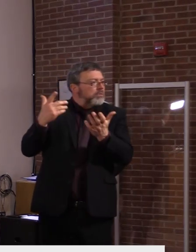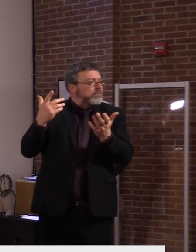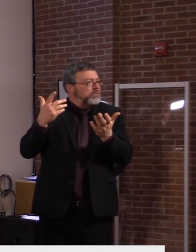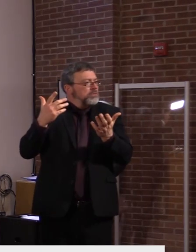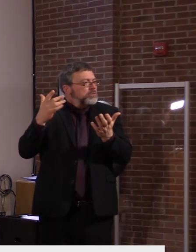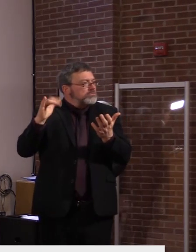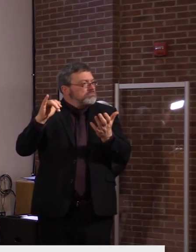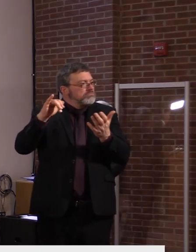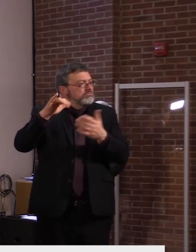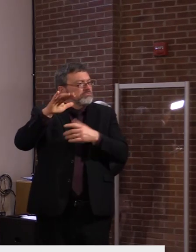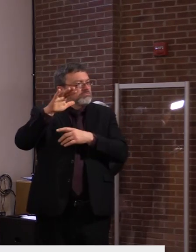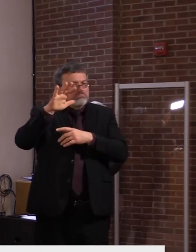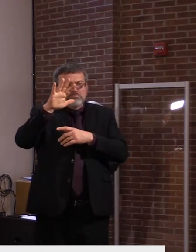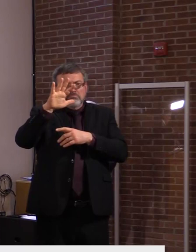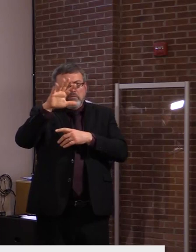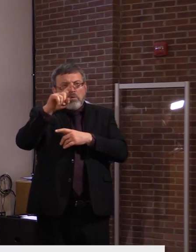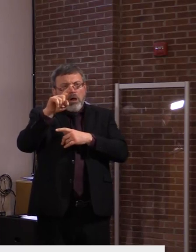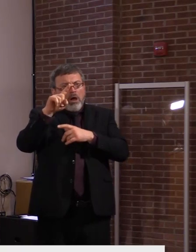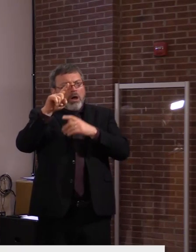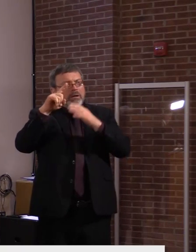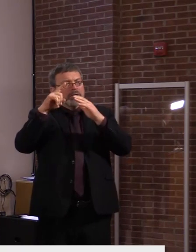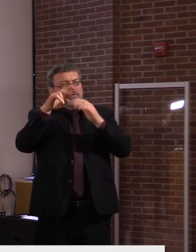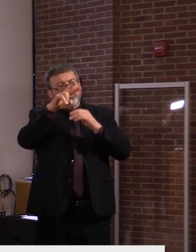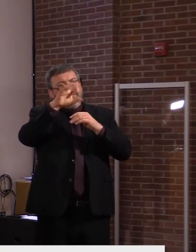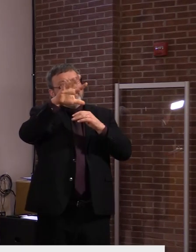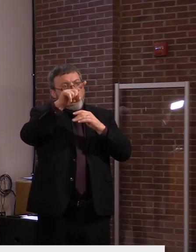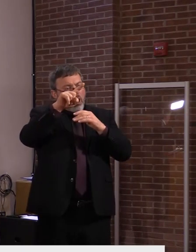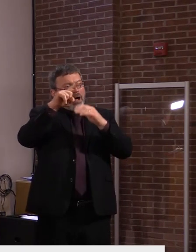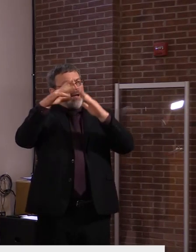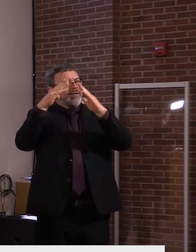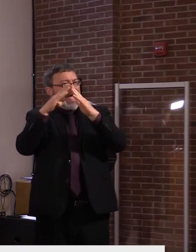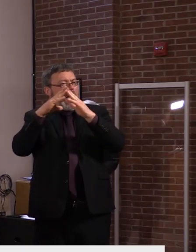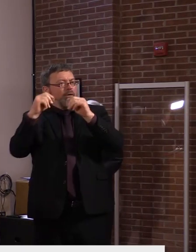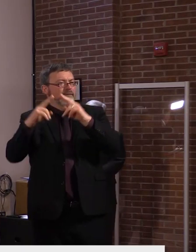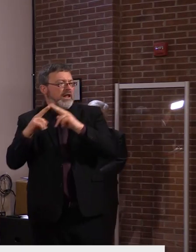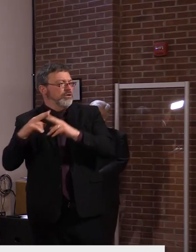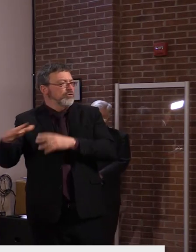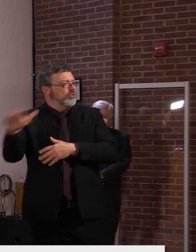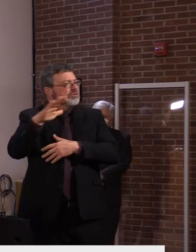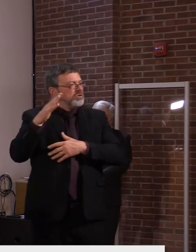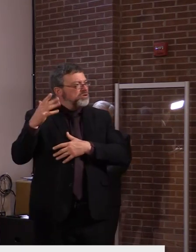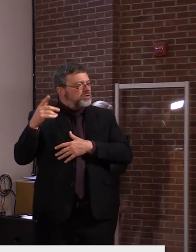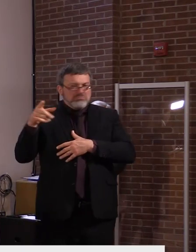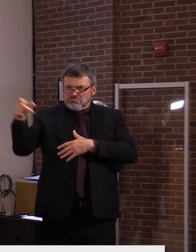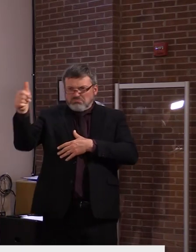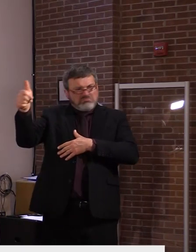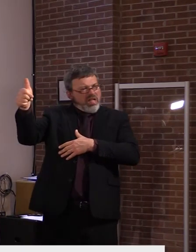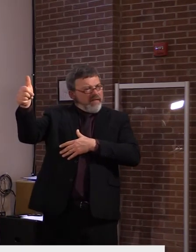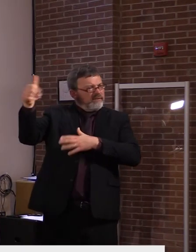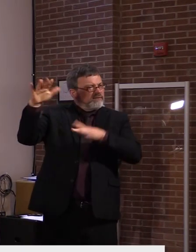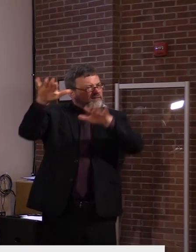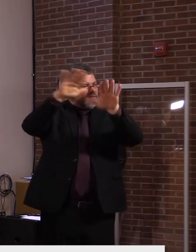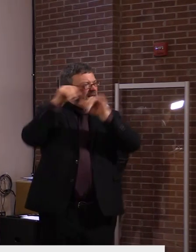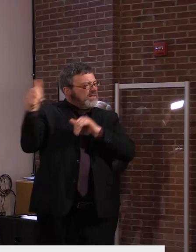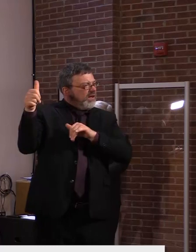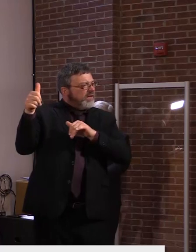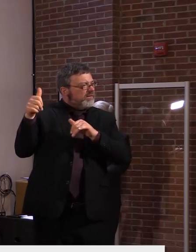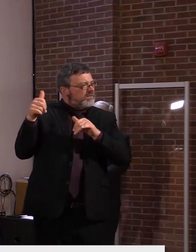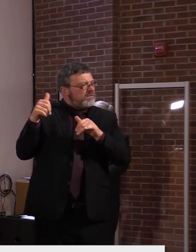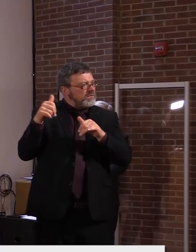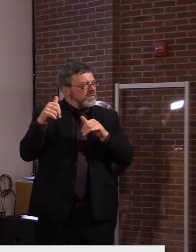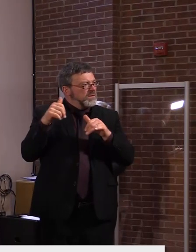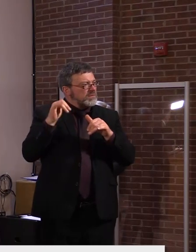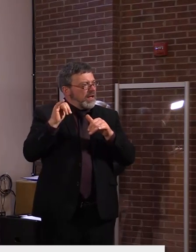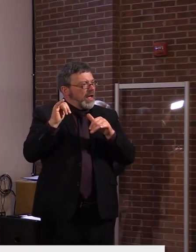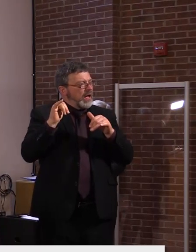villages, that they had pulled their members. I was a bit surprised at the number of towns that pushed